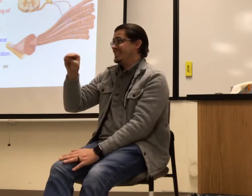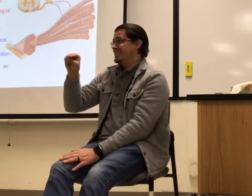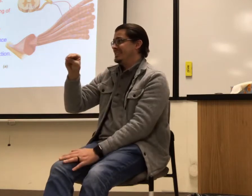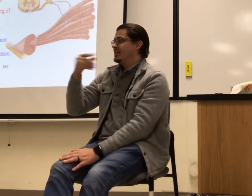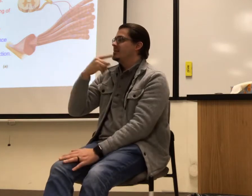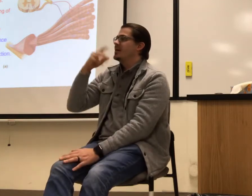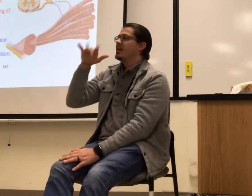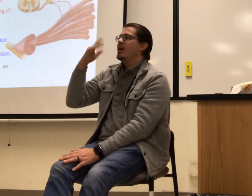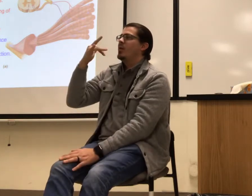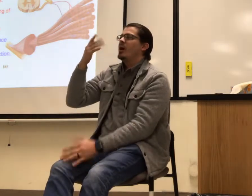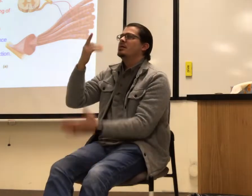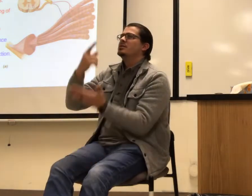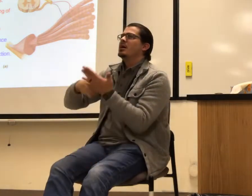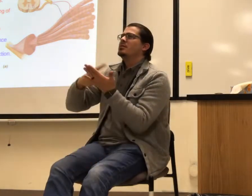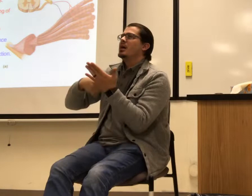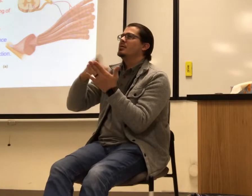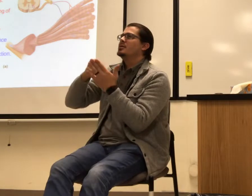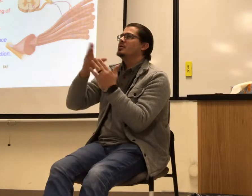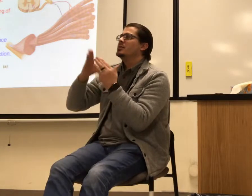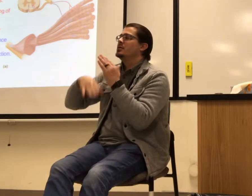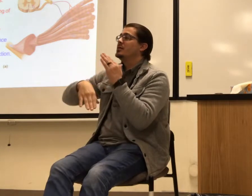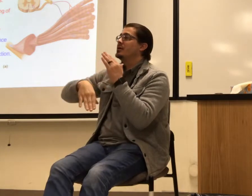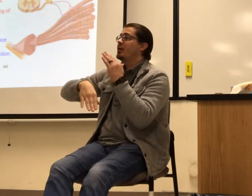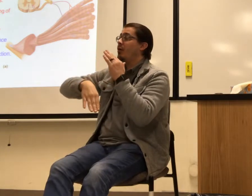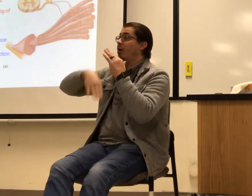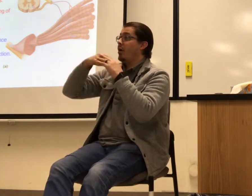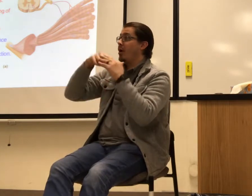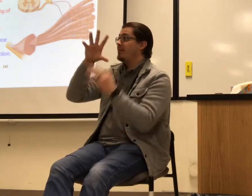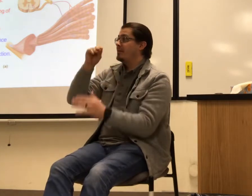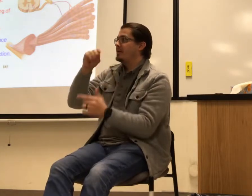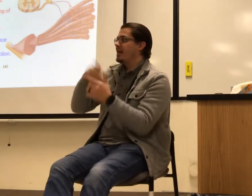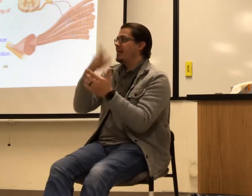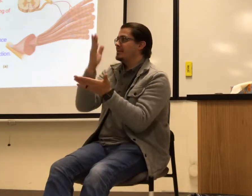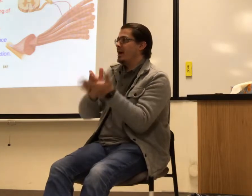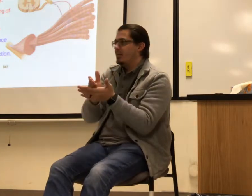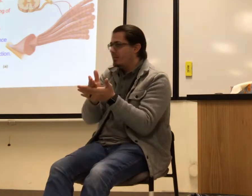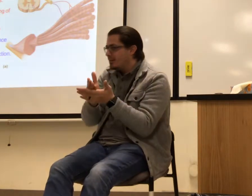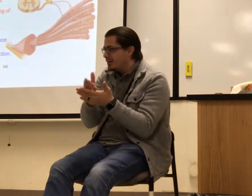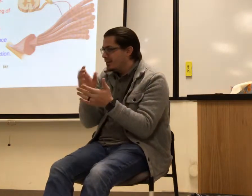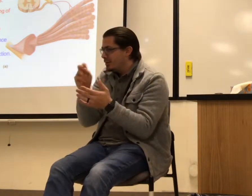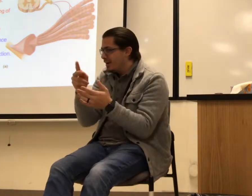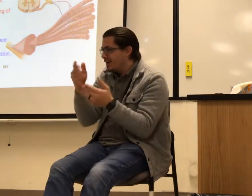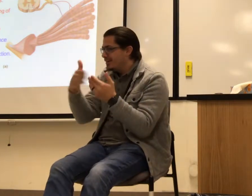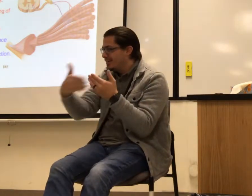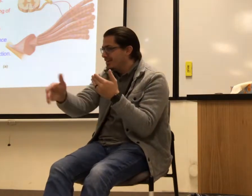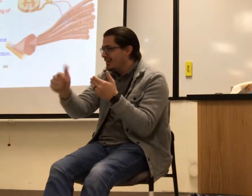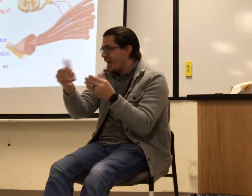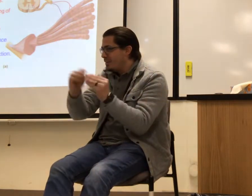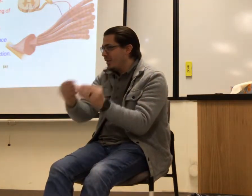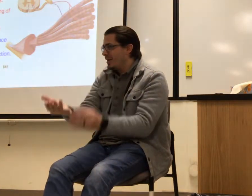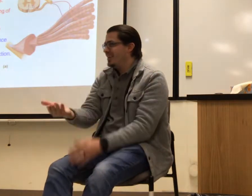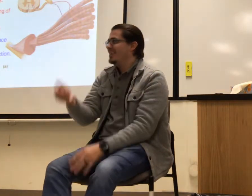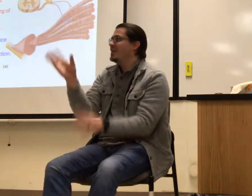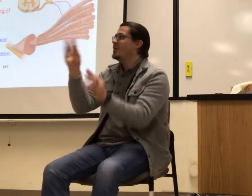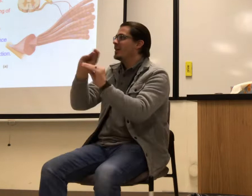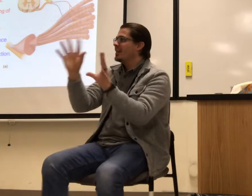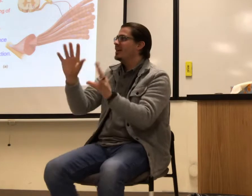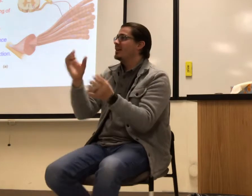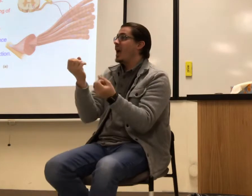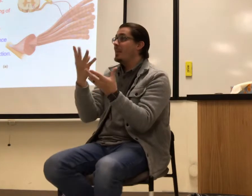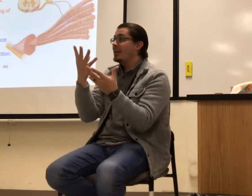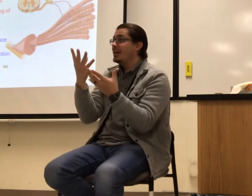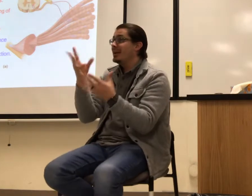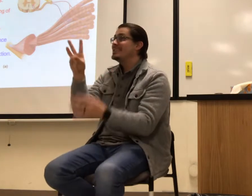say that because sometimes students, they go up to 50 and they stop. But, okay, did you not know, there's 10 more? So I want to make very clear, how many